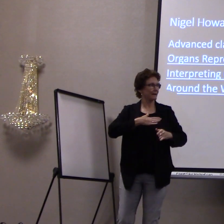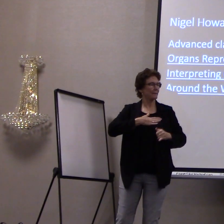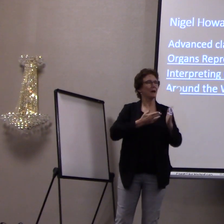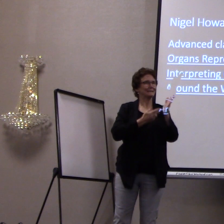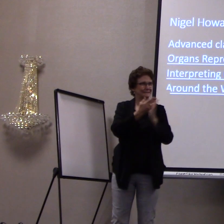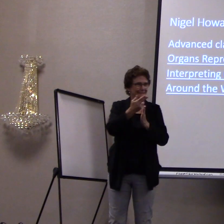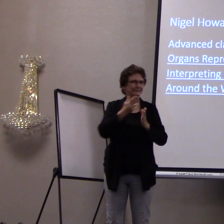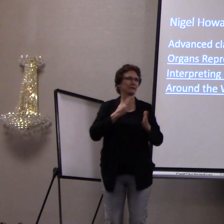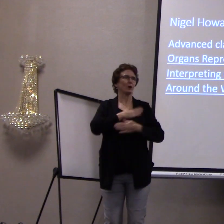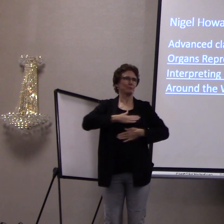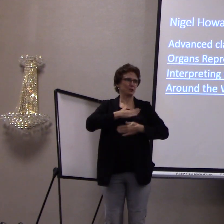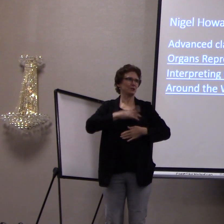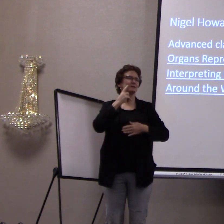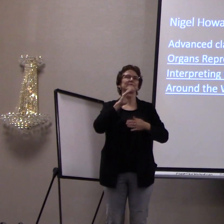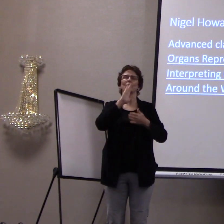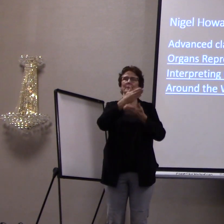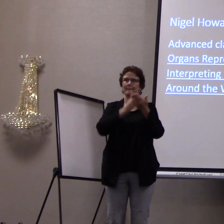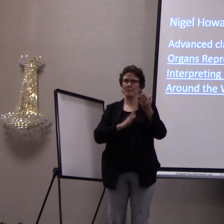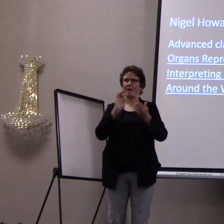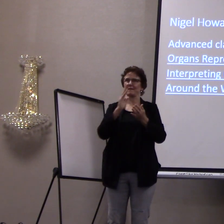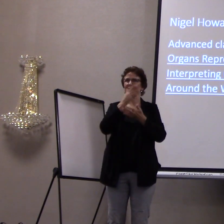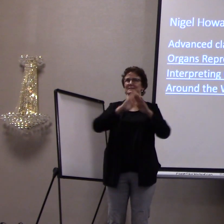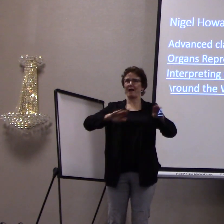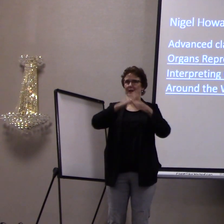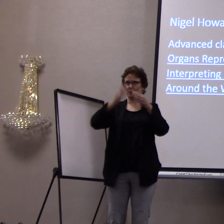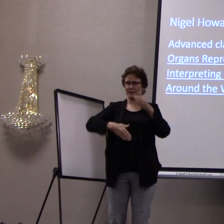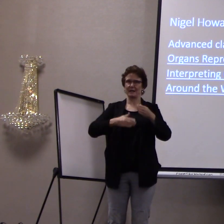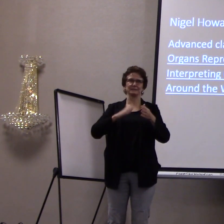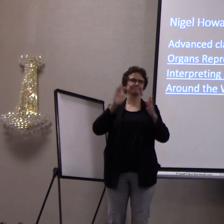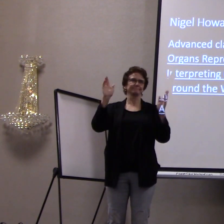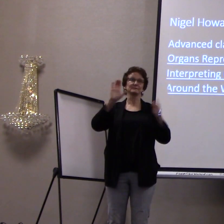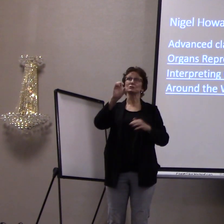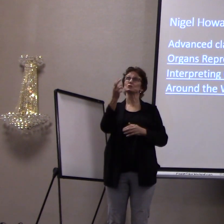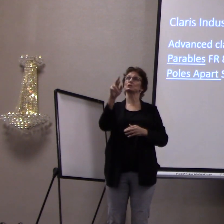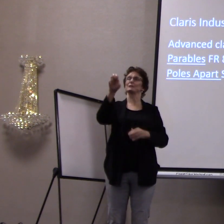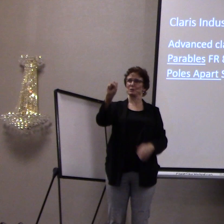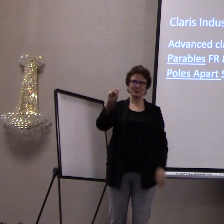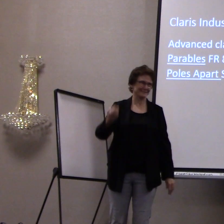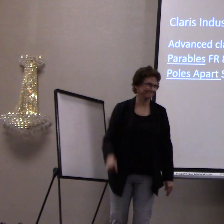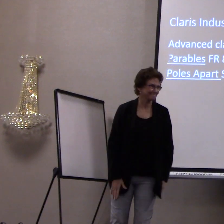Summit Weekend. Nigel, cheers.